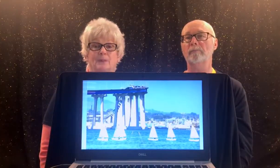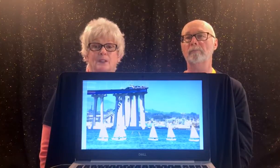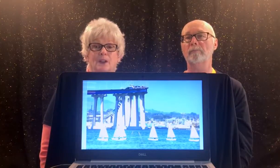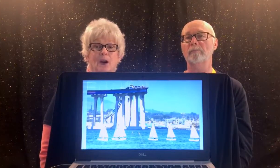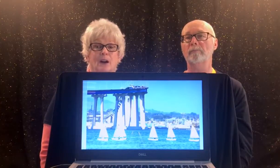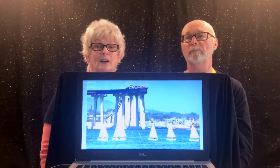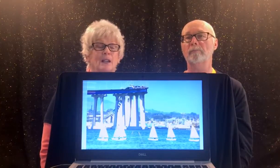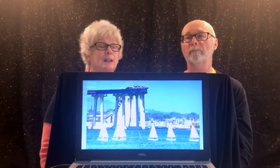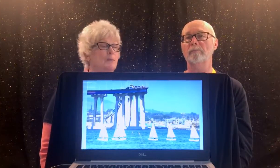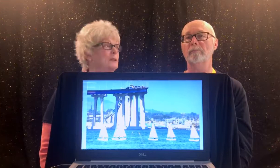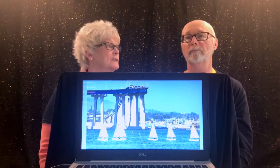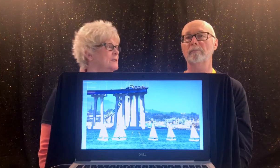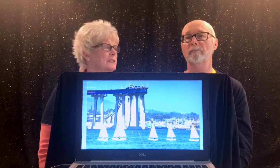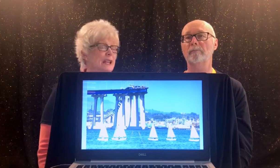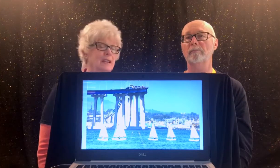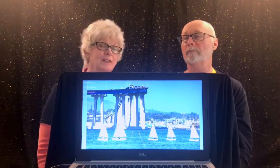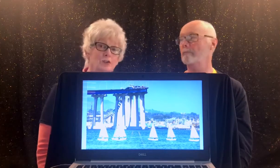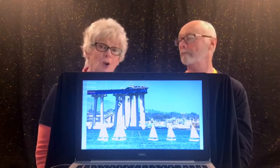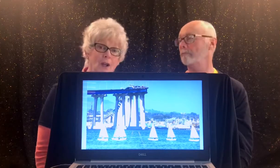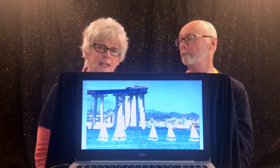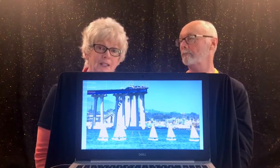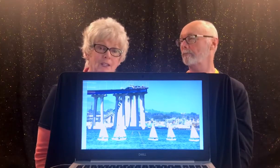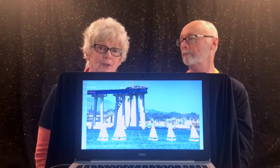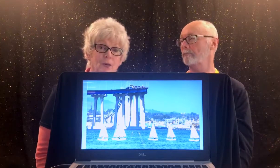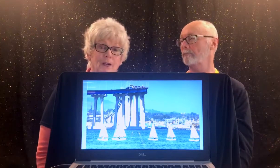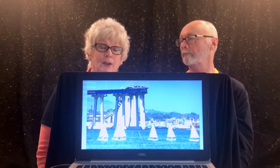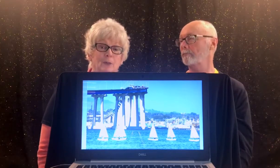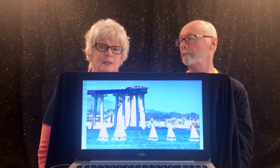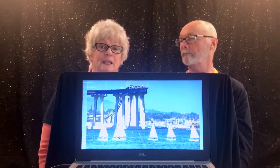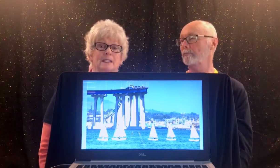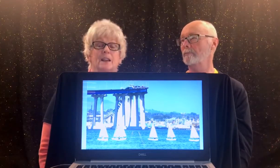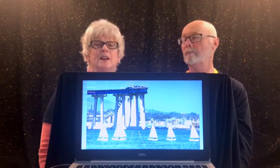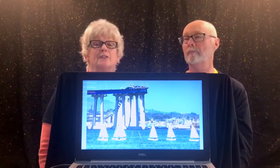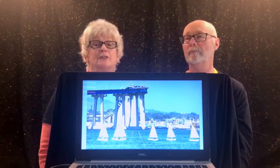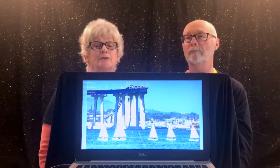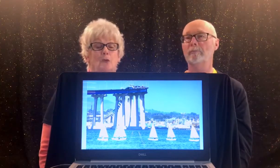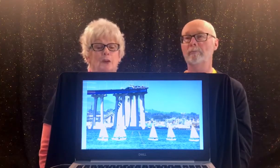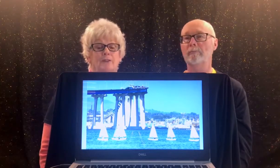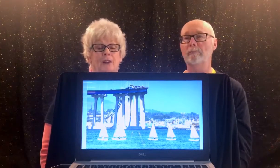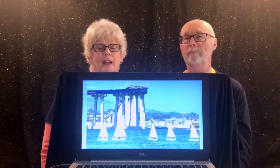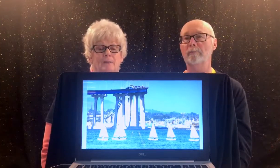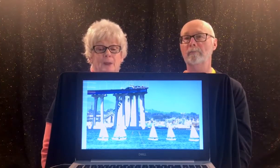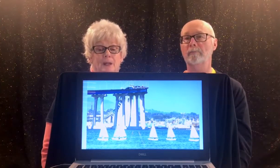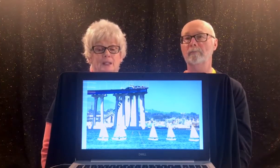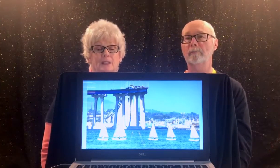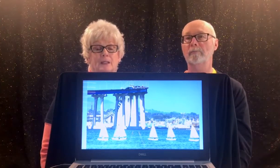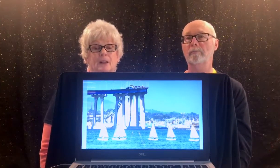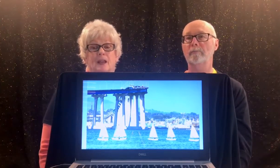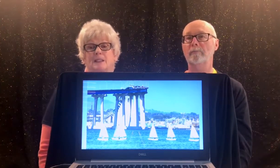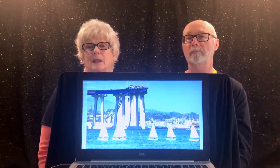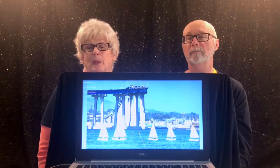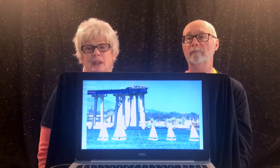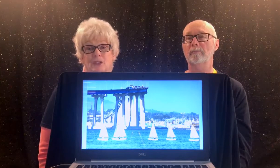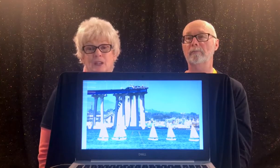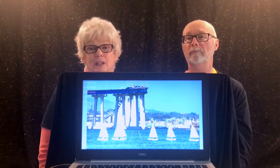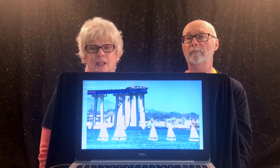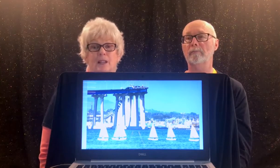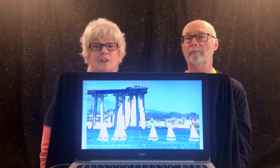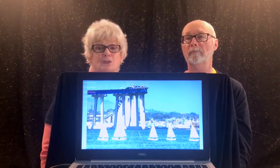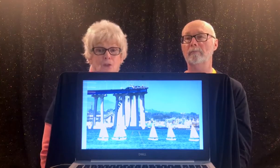his car. He had been standing there talking to the Coronado police for 45 minutes as they patiently tried